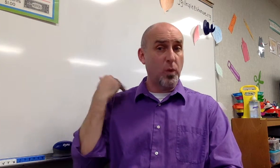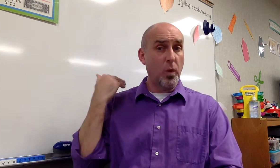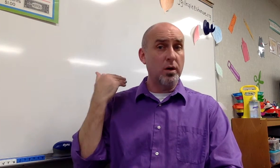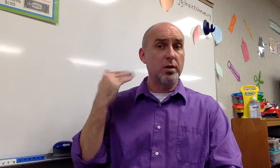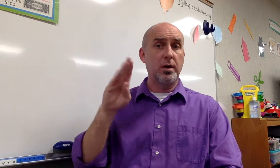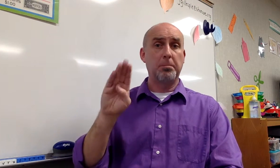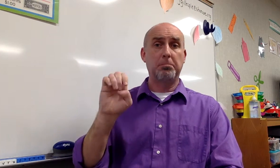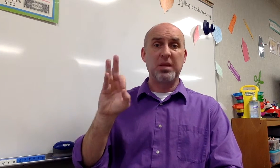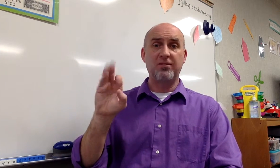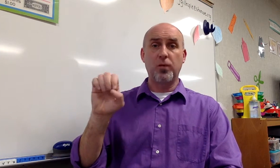before,